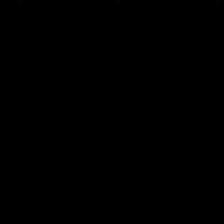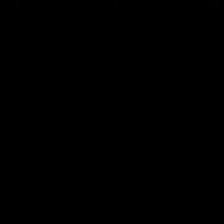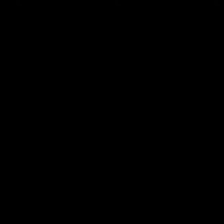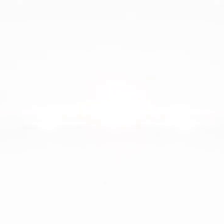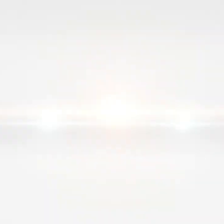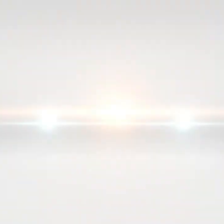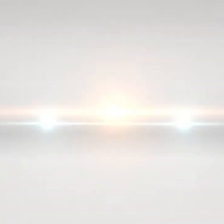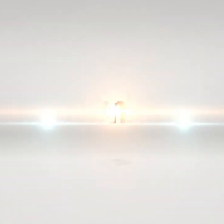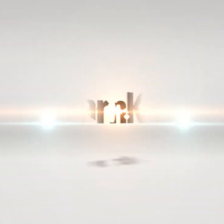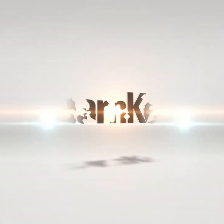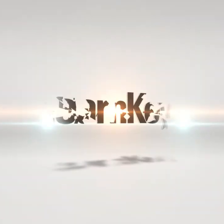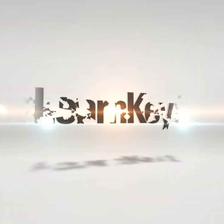Music